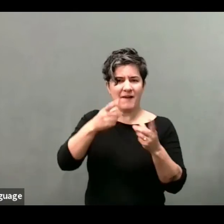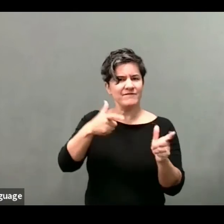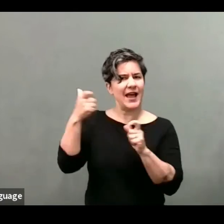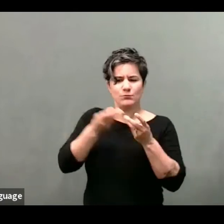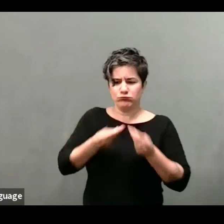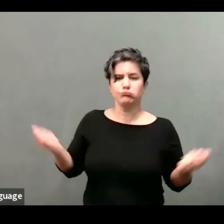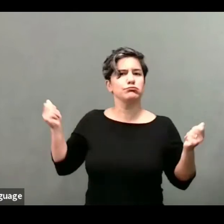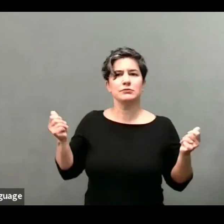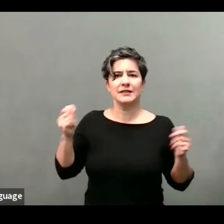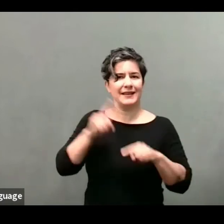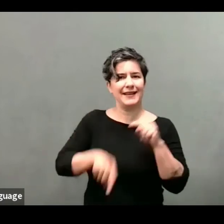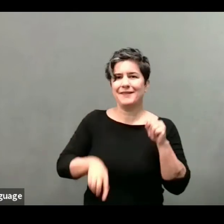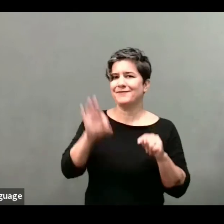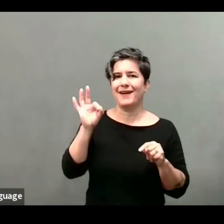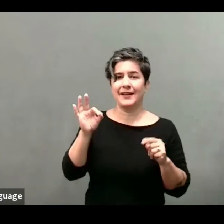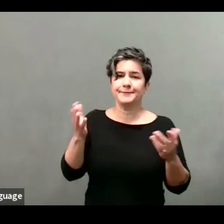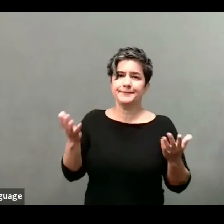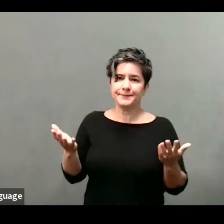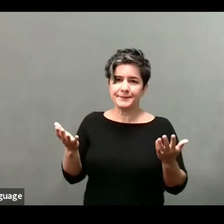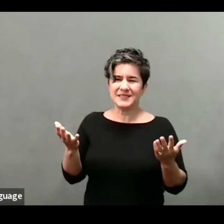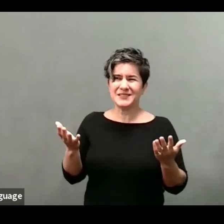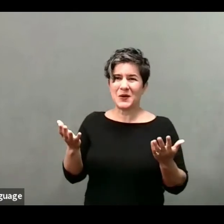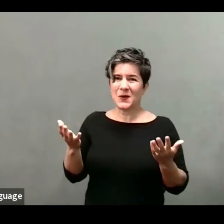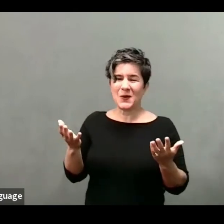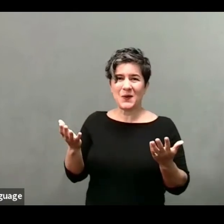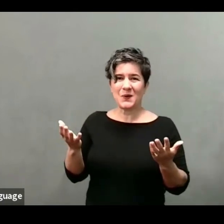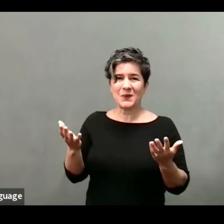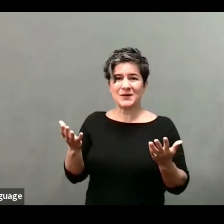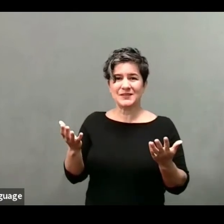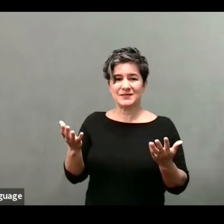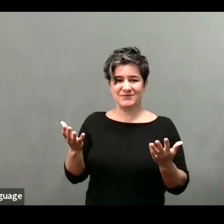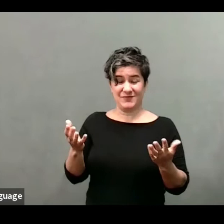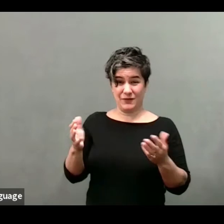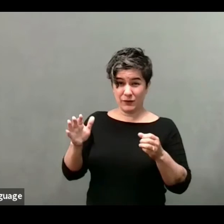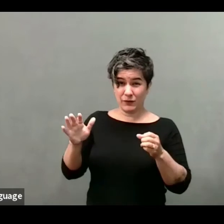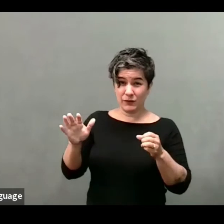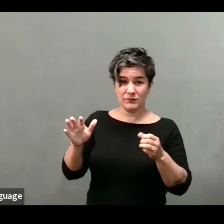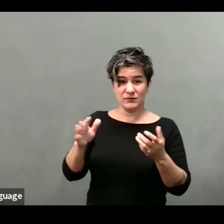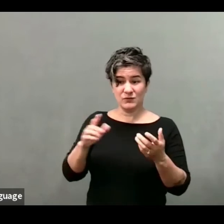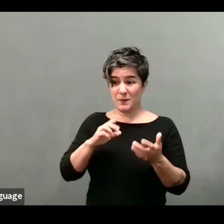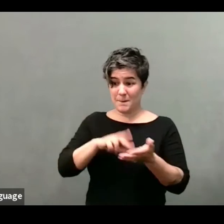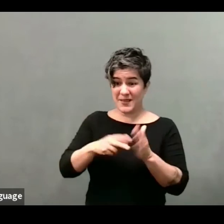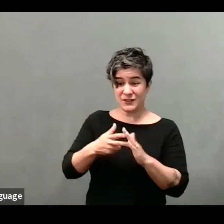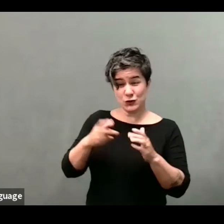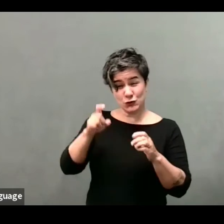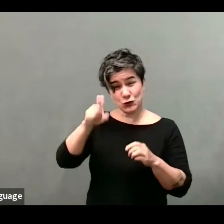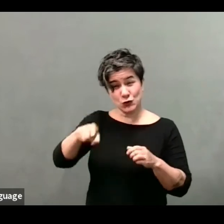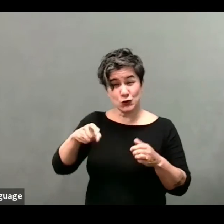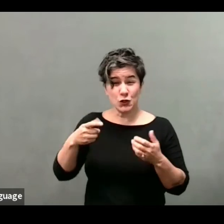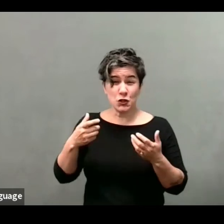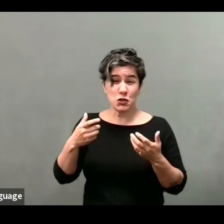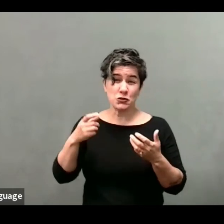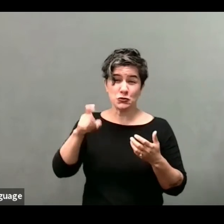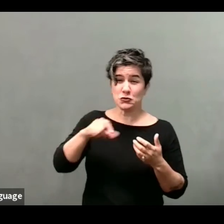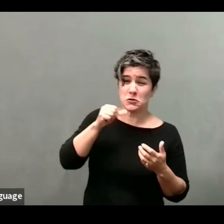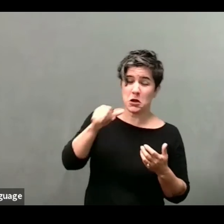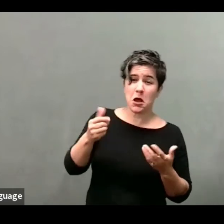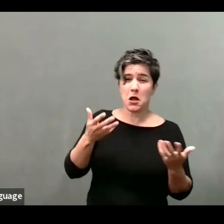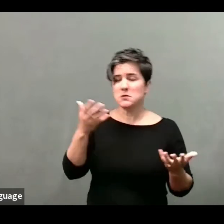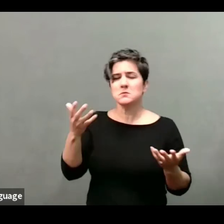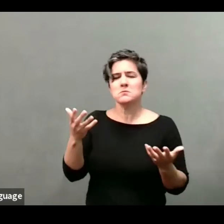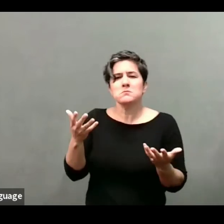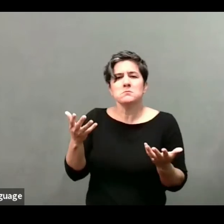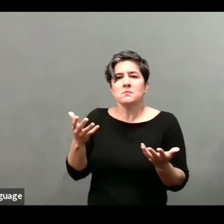not. So again, it's not like either of these things are just completely lost causes. It's more that if the patient comes in